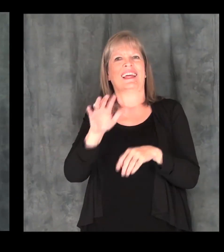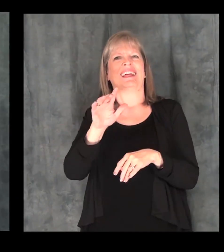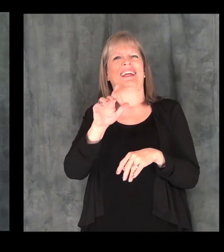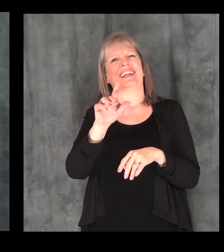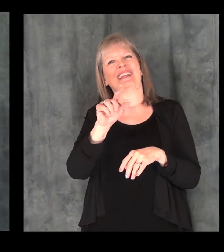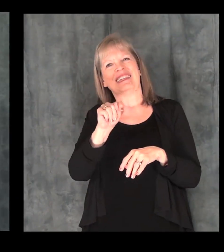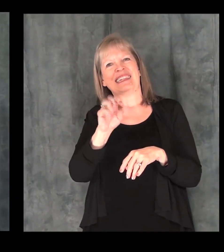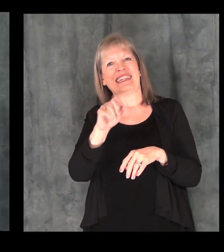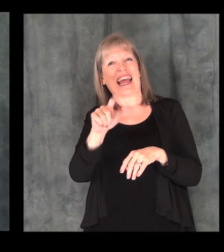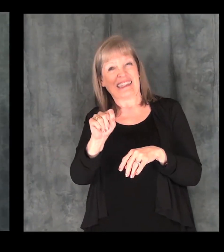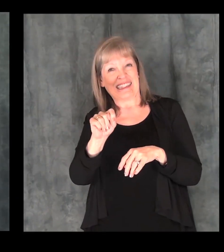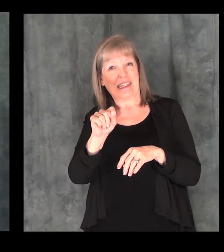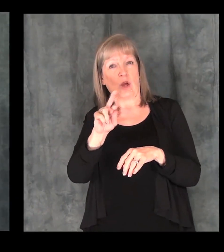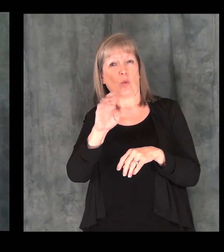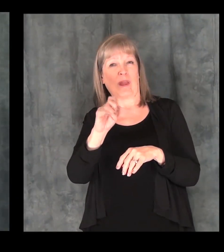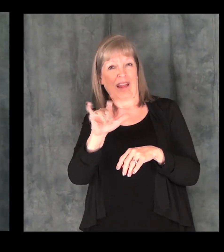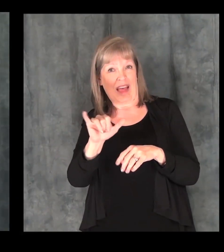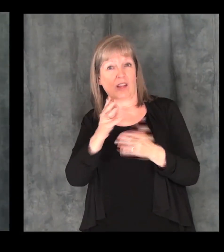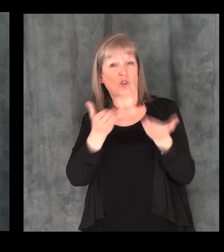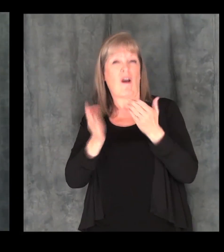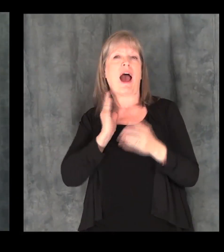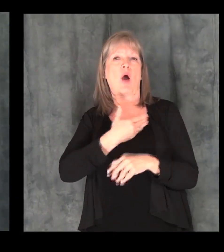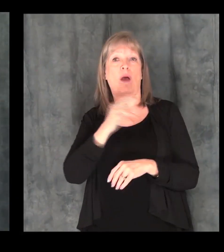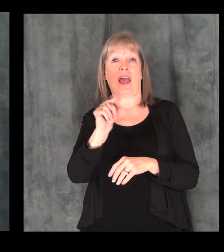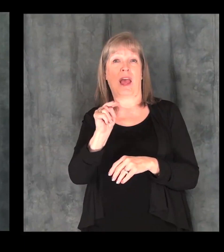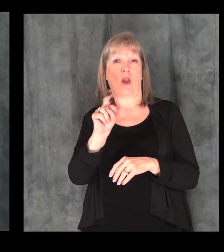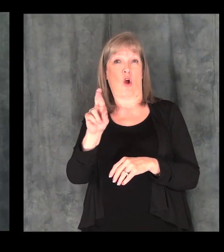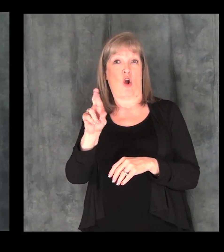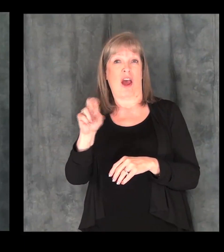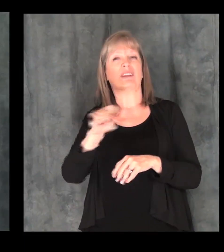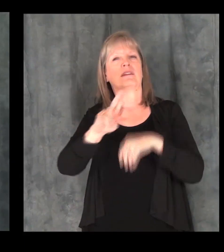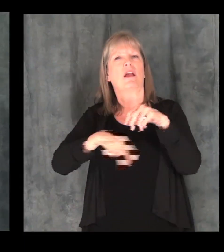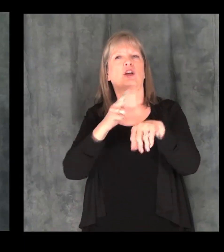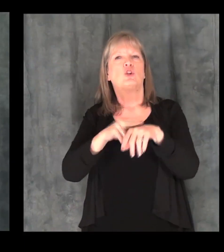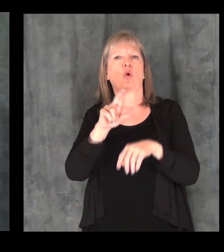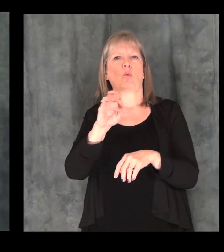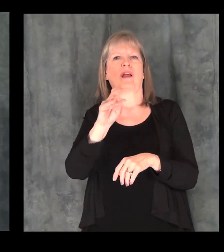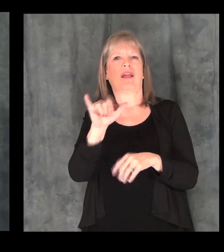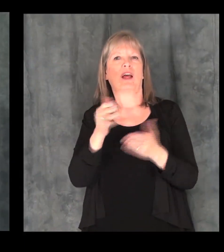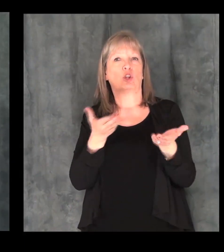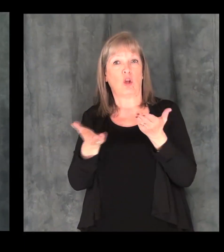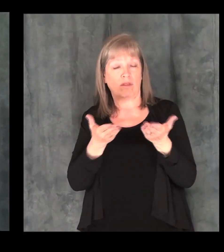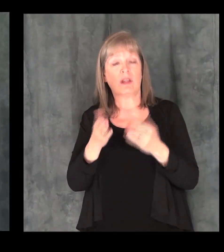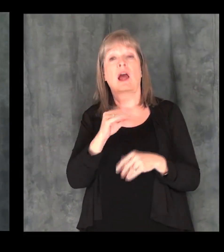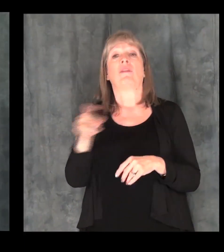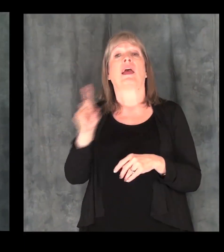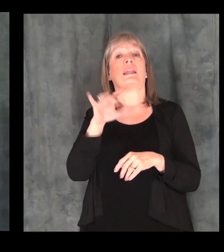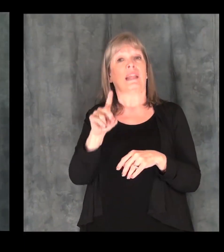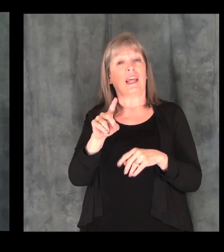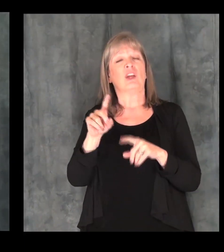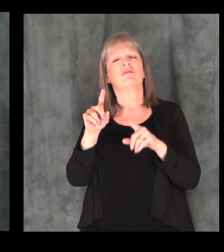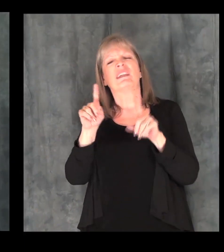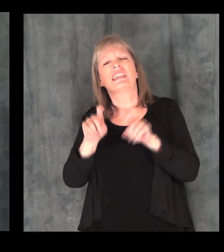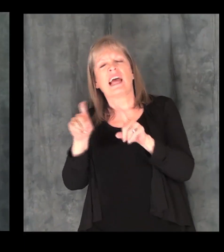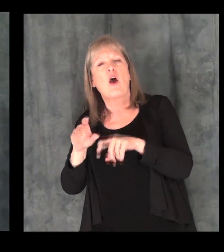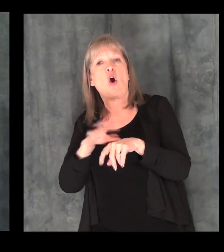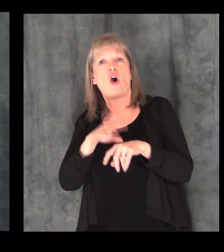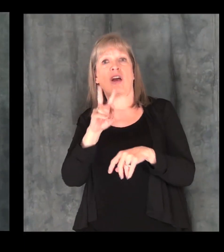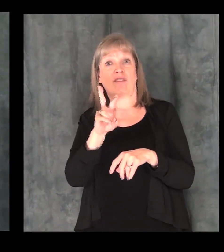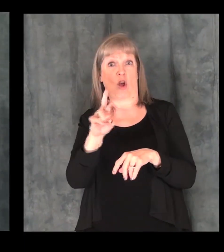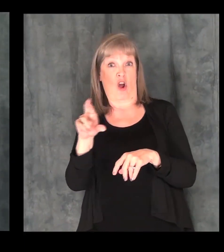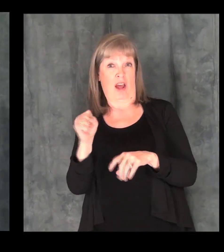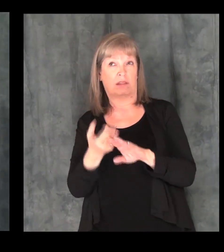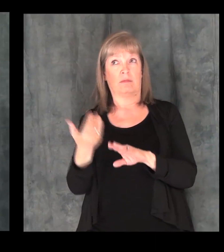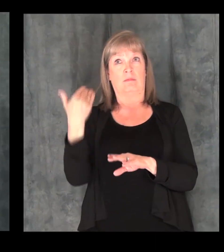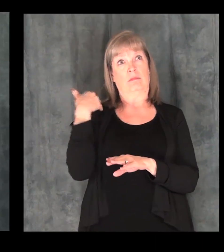we call the NRS, the National Relay Service, and they did a trial of a VRS back in 2000 actually,